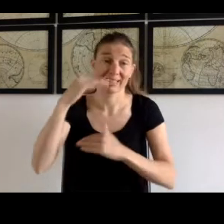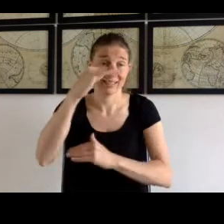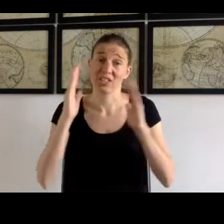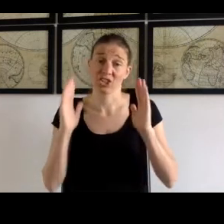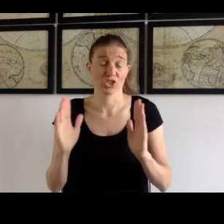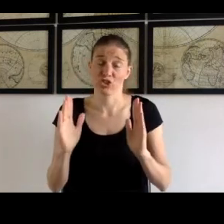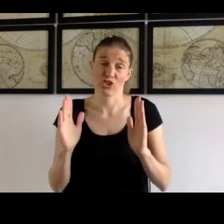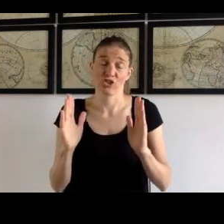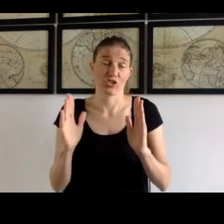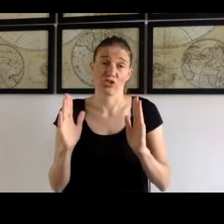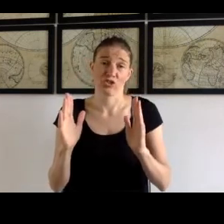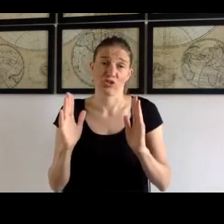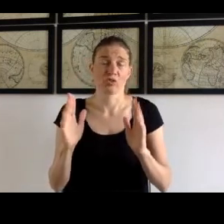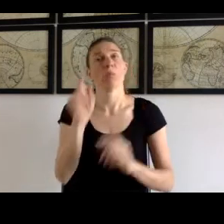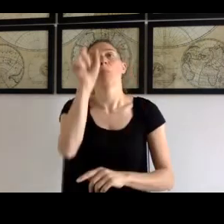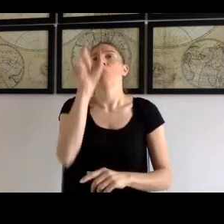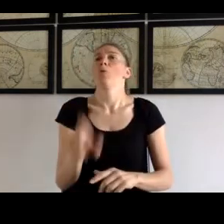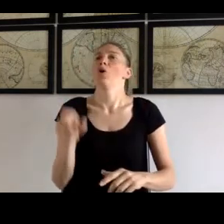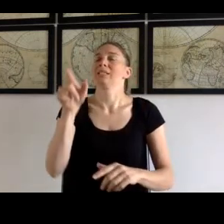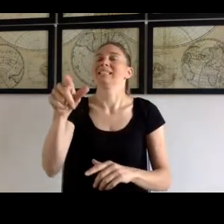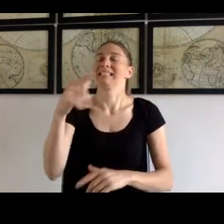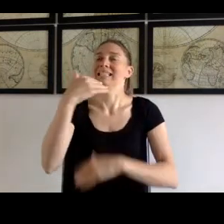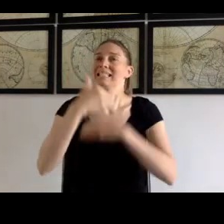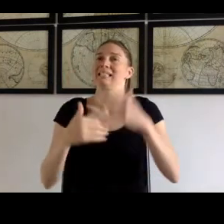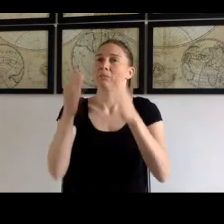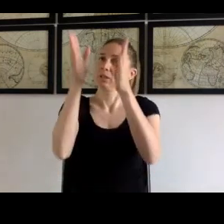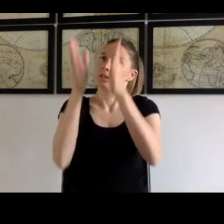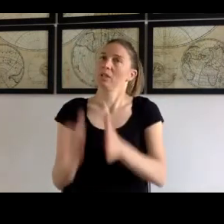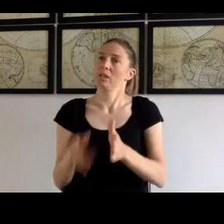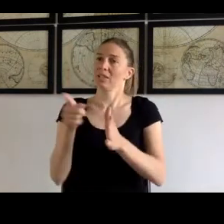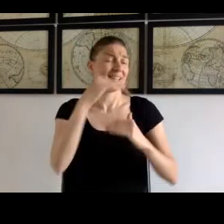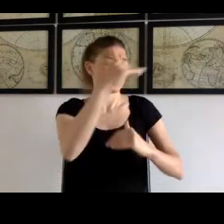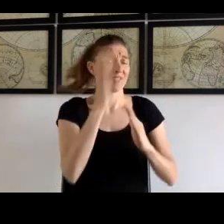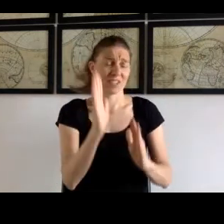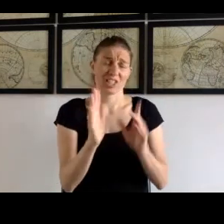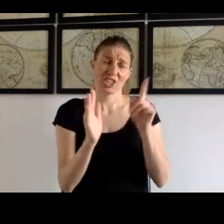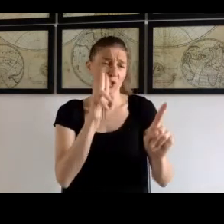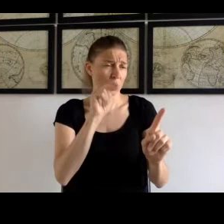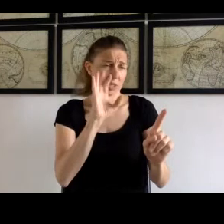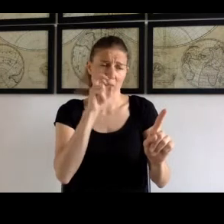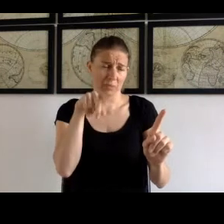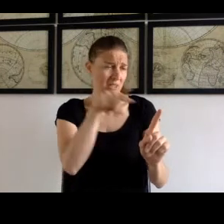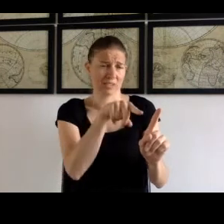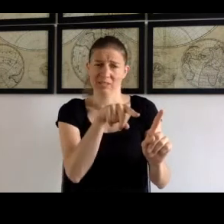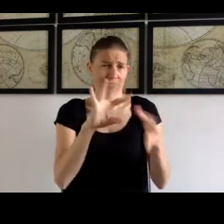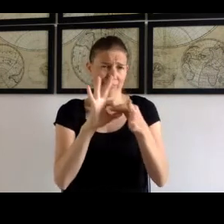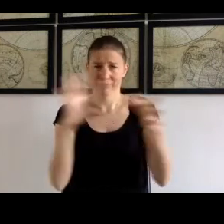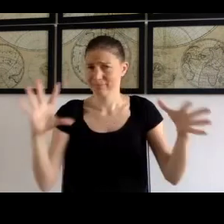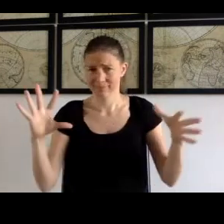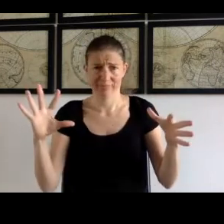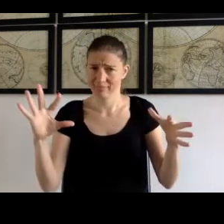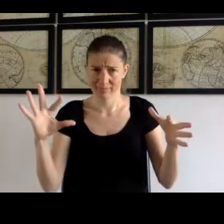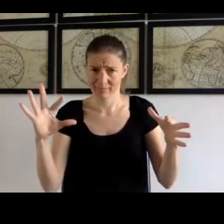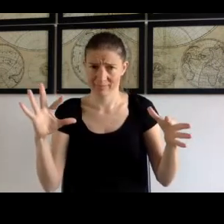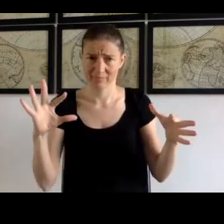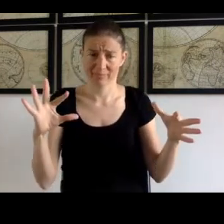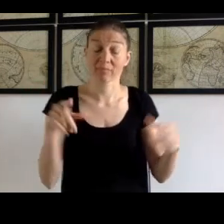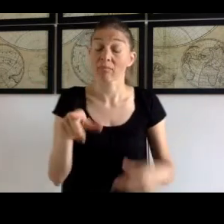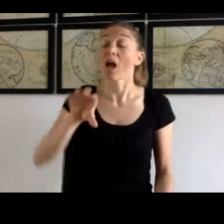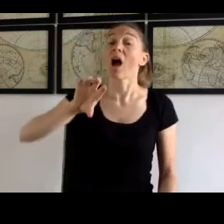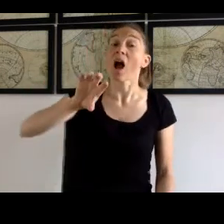disability. That is the first issue because in general, the country not taking account that is